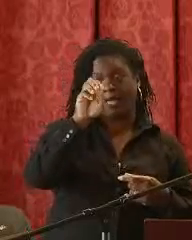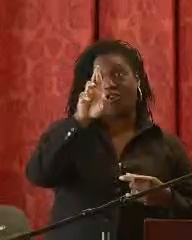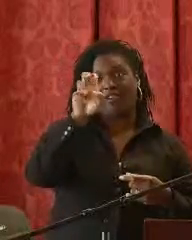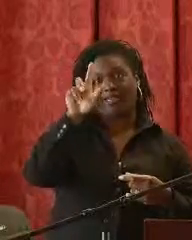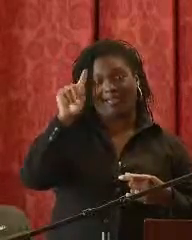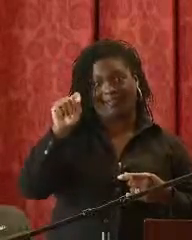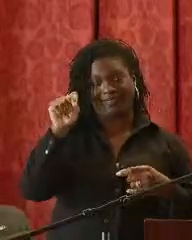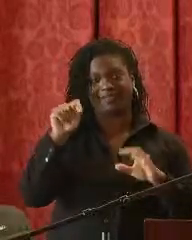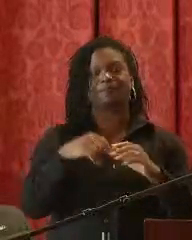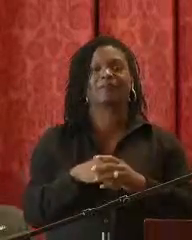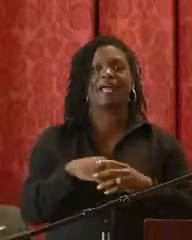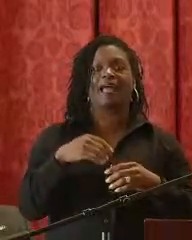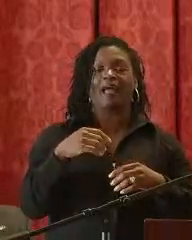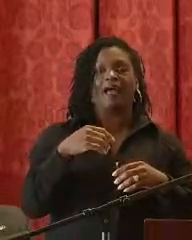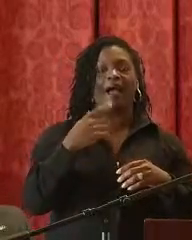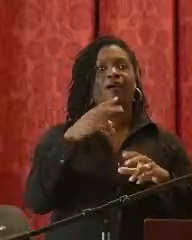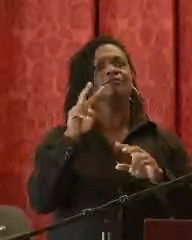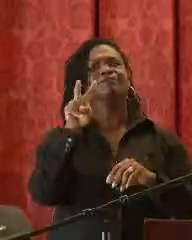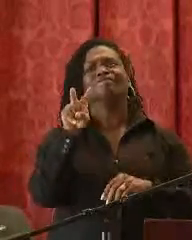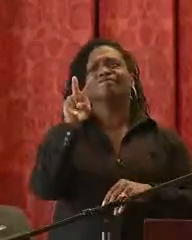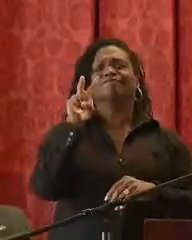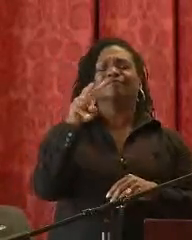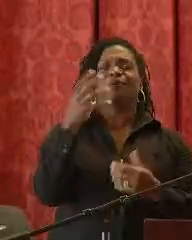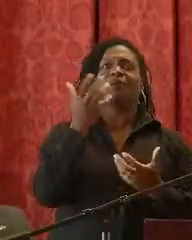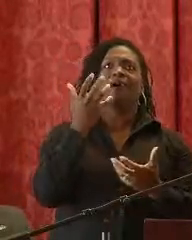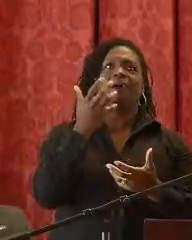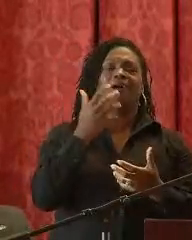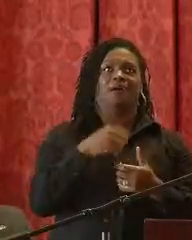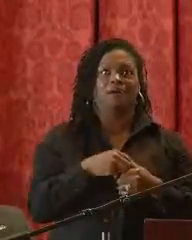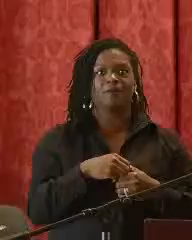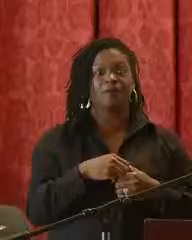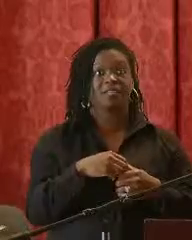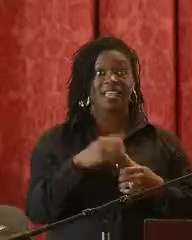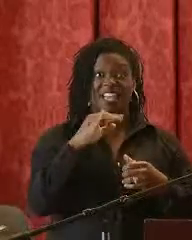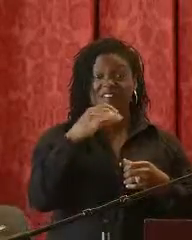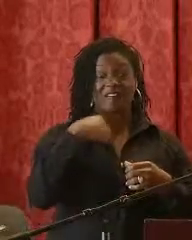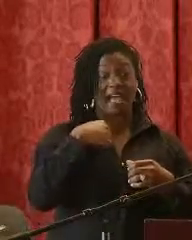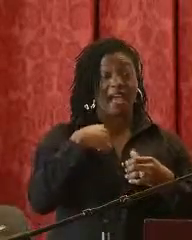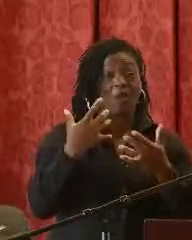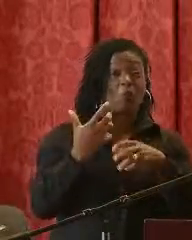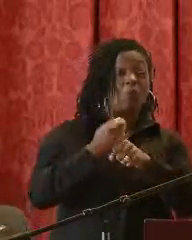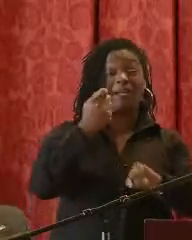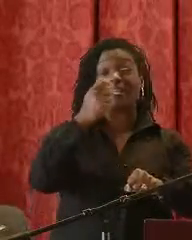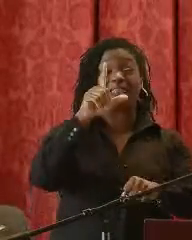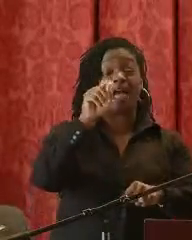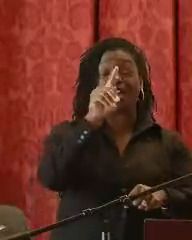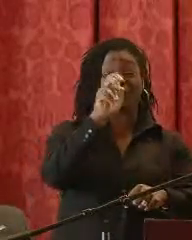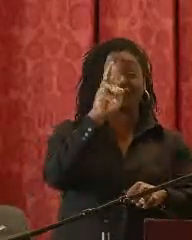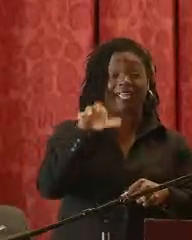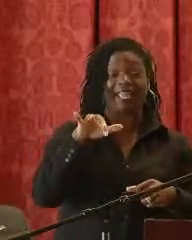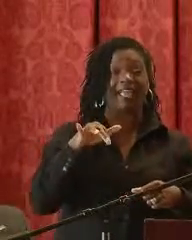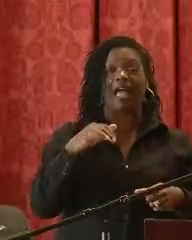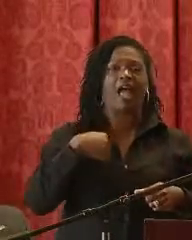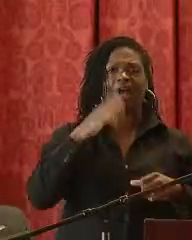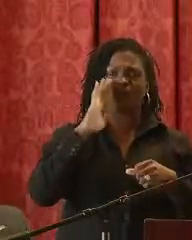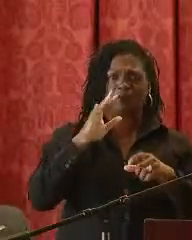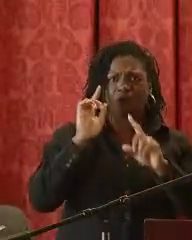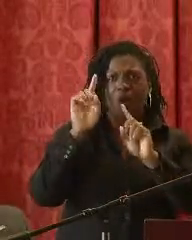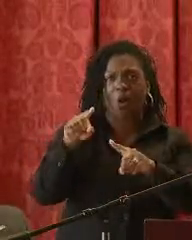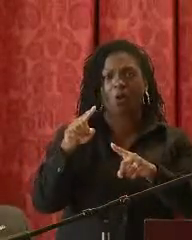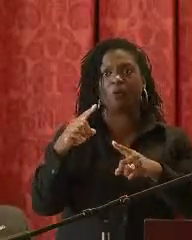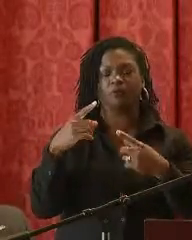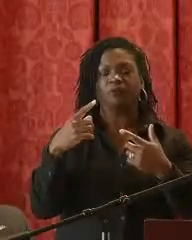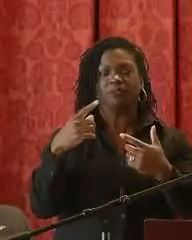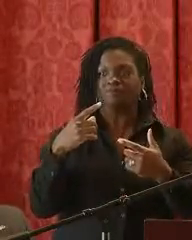I would go to D.C. and I would become an advocate to change the ADA laws. So this award really meant a lot when I read about